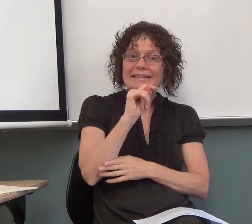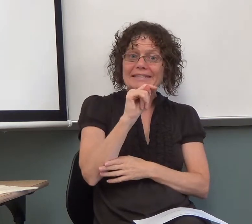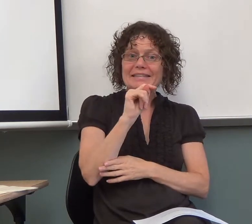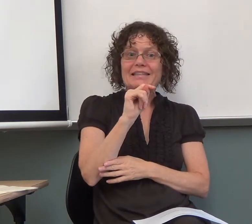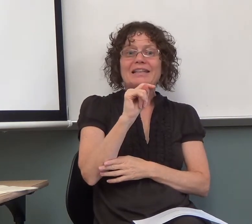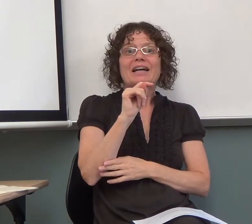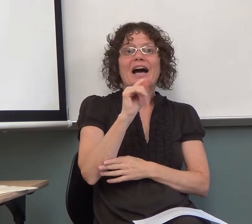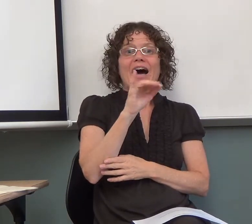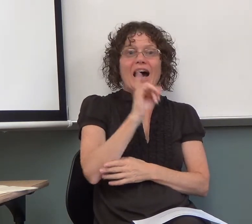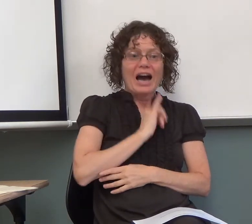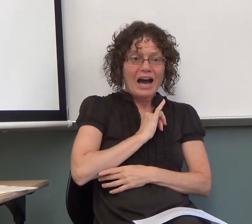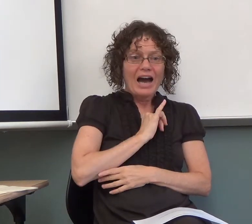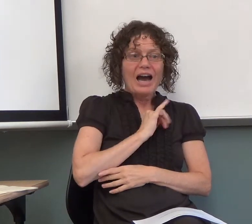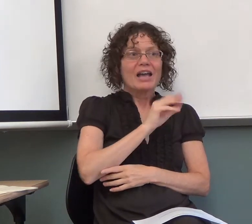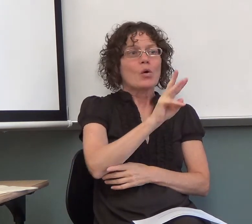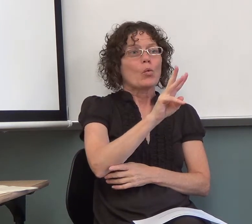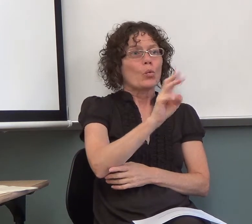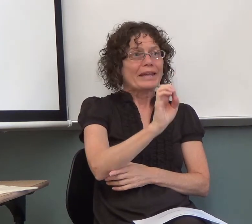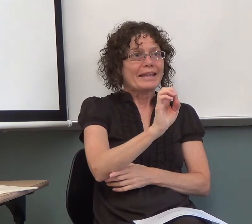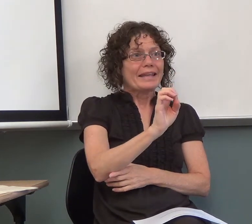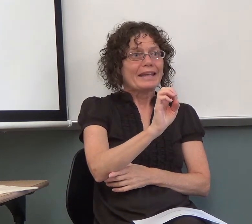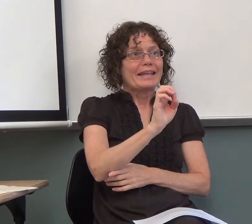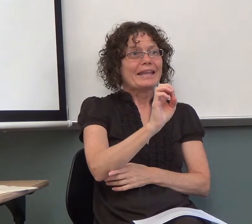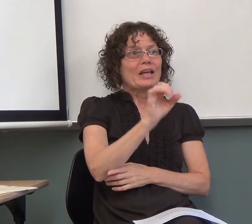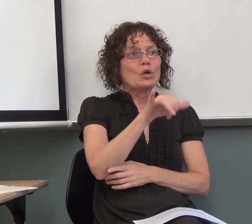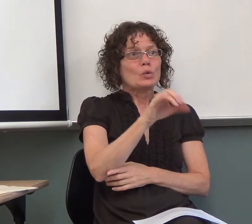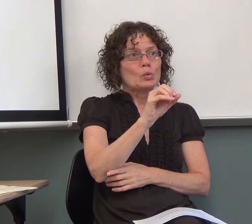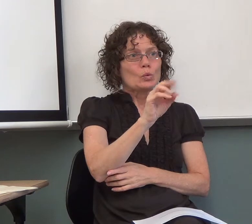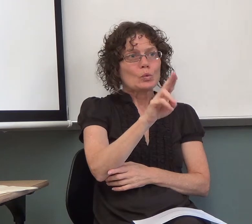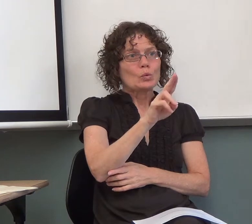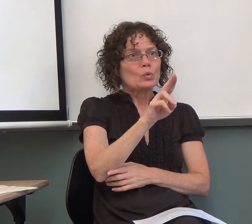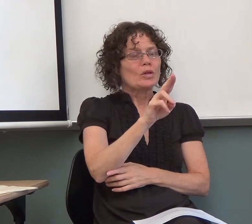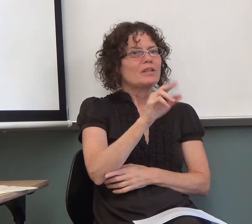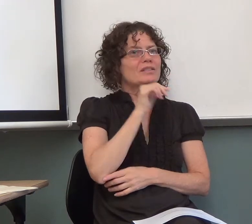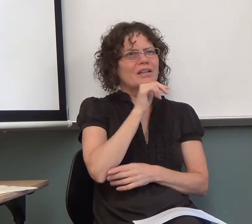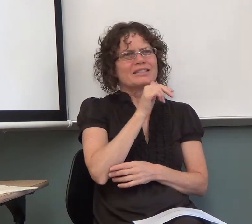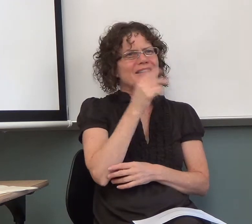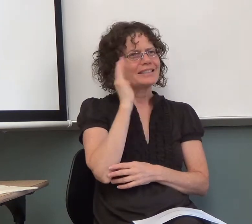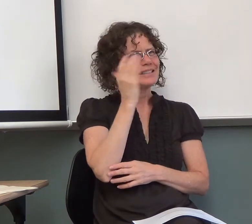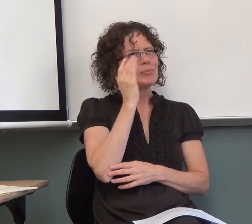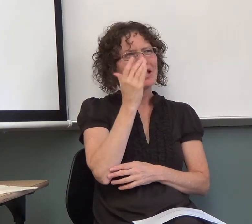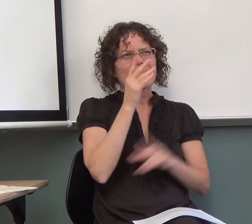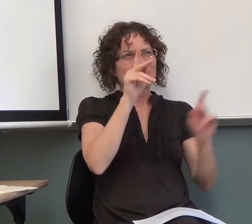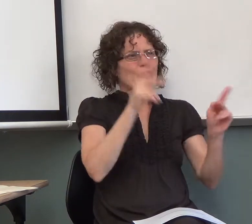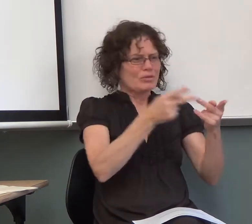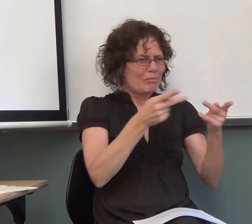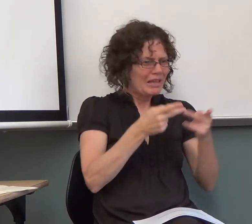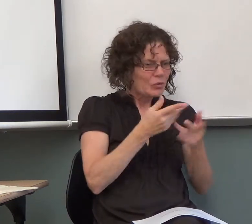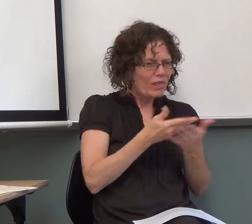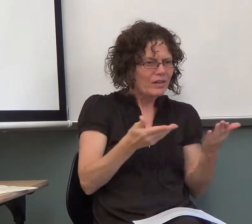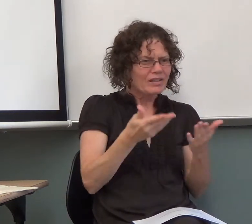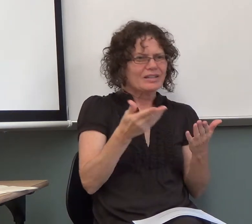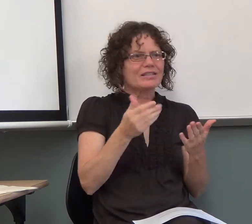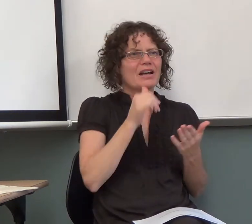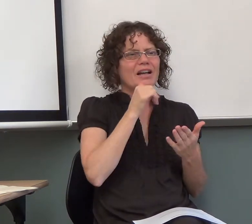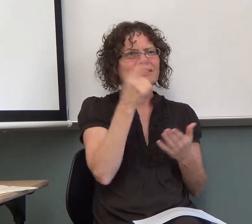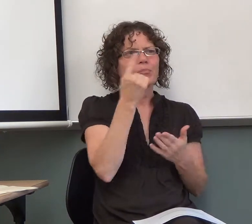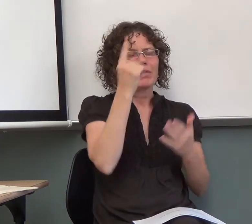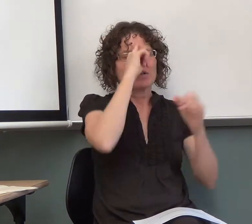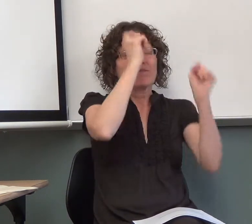we, and you, they don't seem like person, places, or things, right? Because they're not actually something we could visualize in our